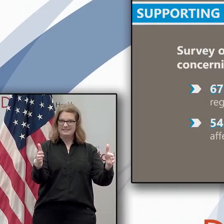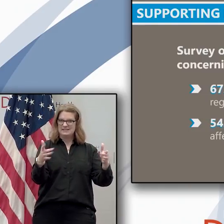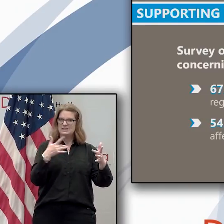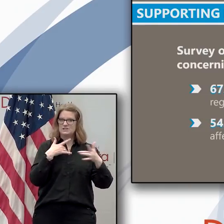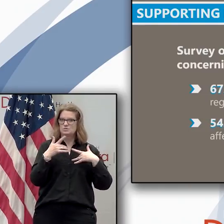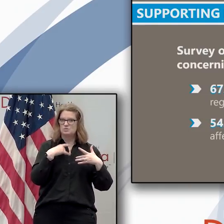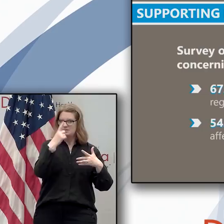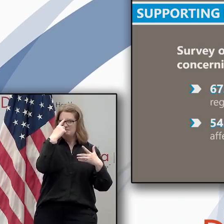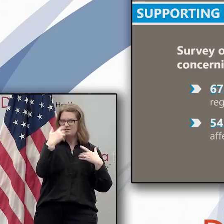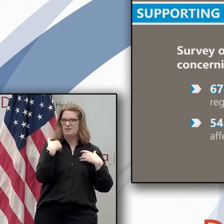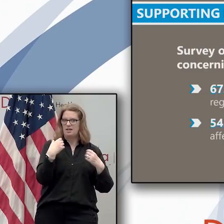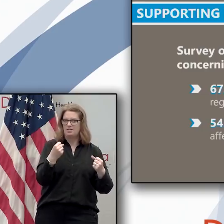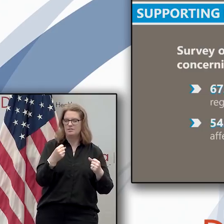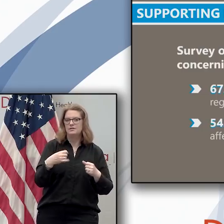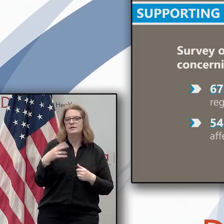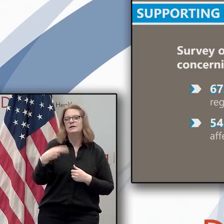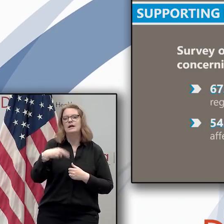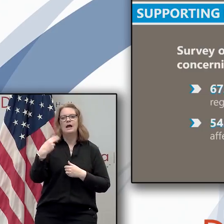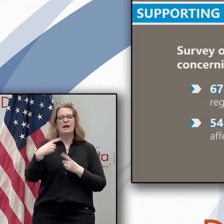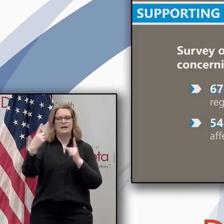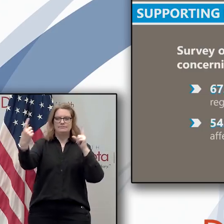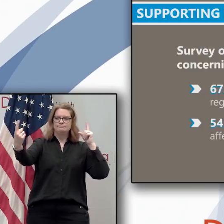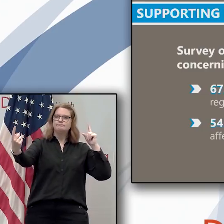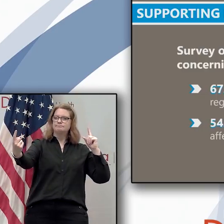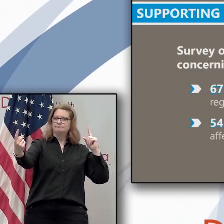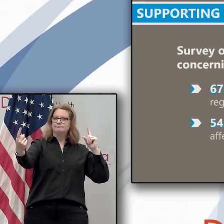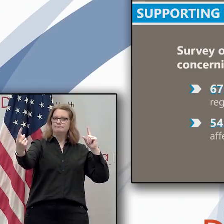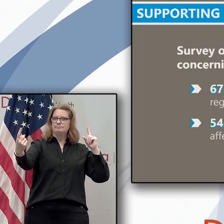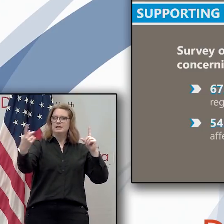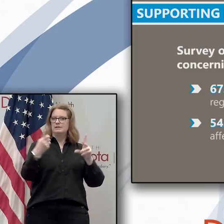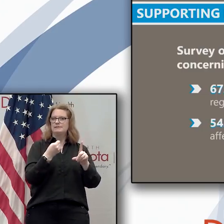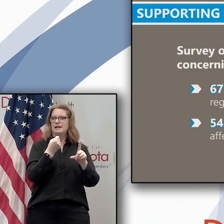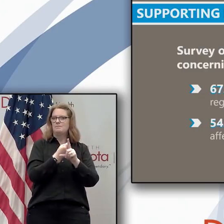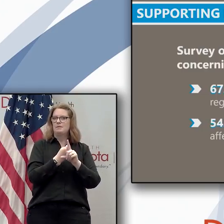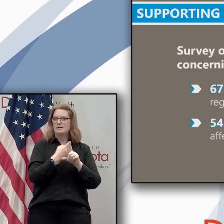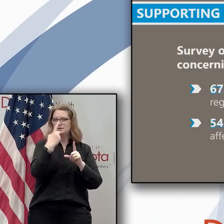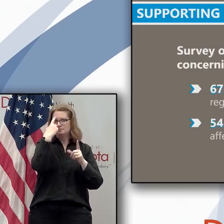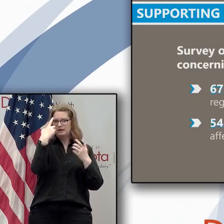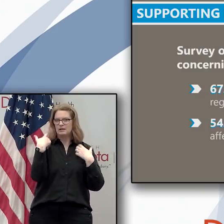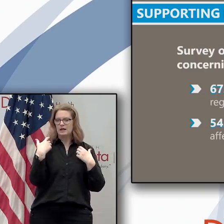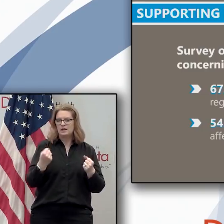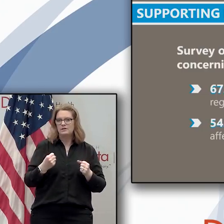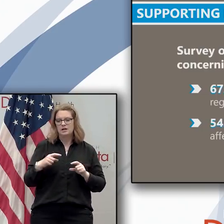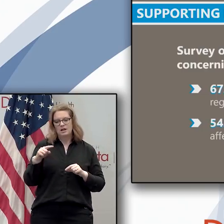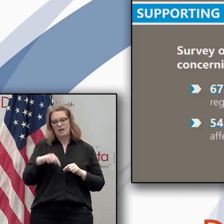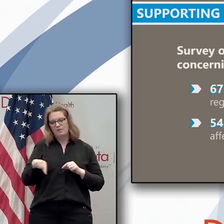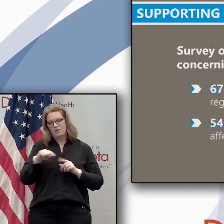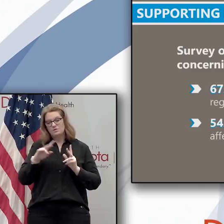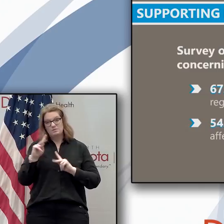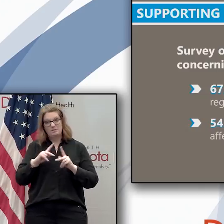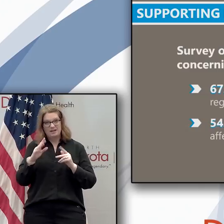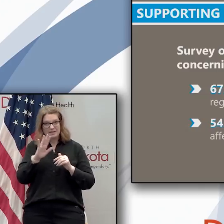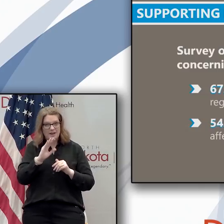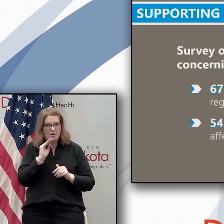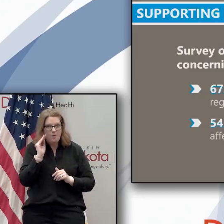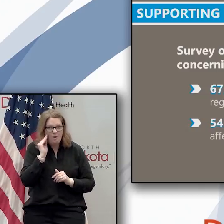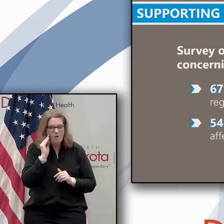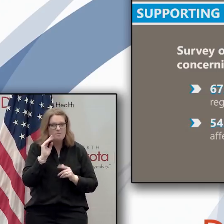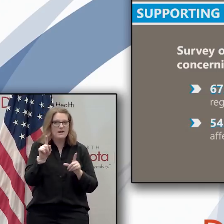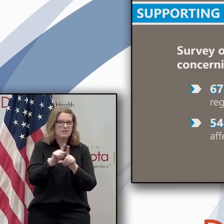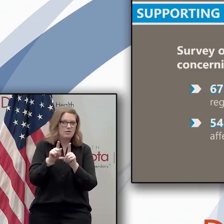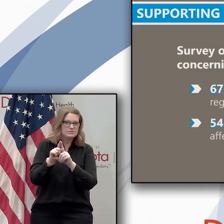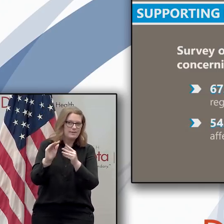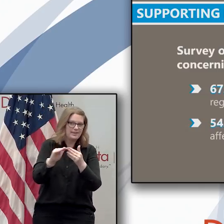respondents report that high rates of social distancing are impacting mental health in those in their household and others in the community. So behavioral